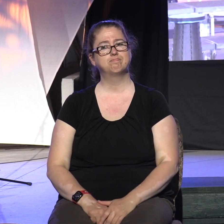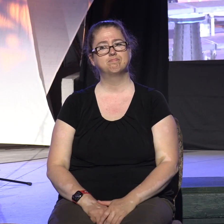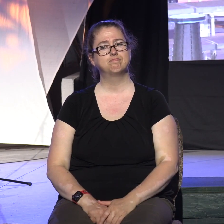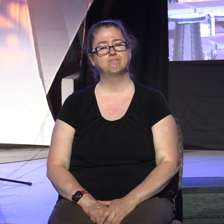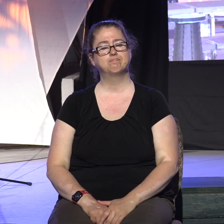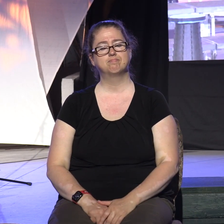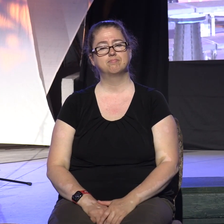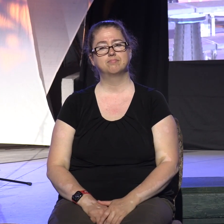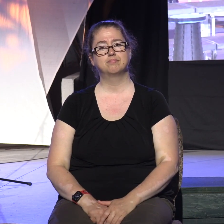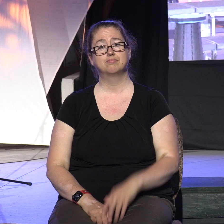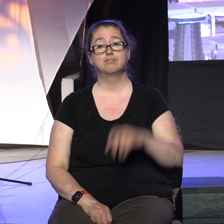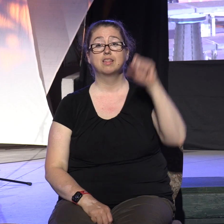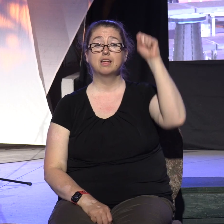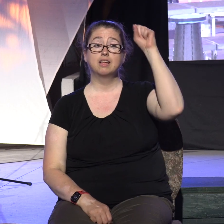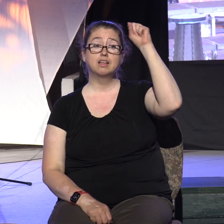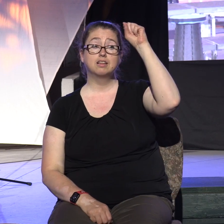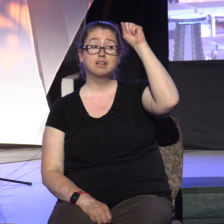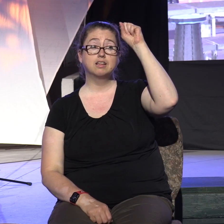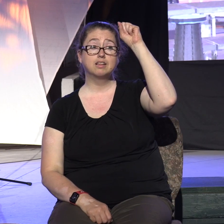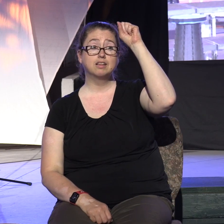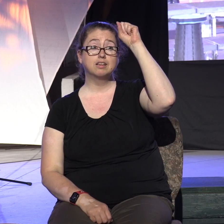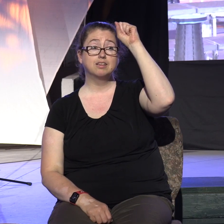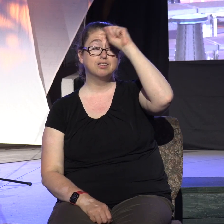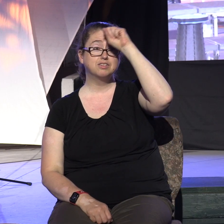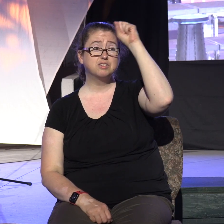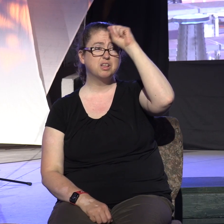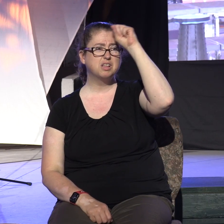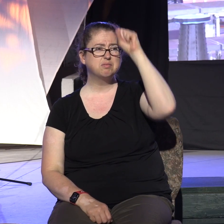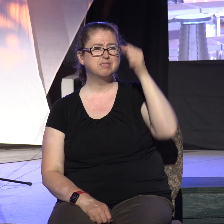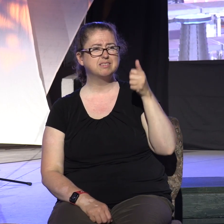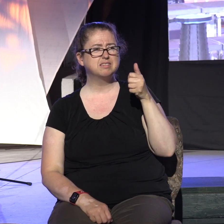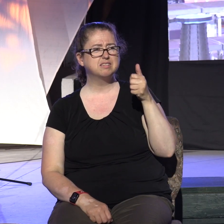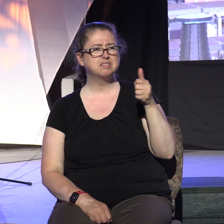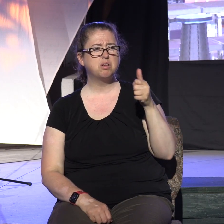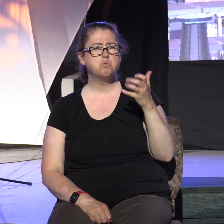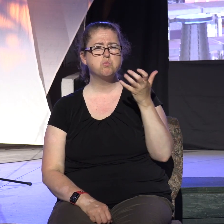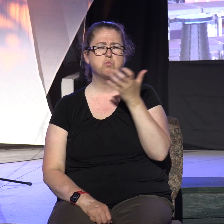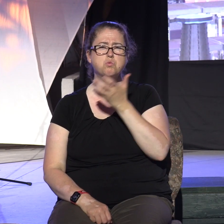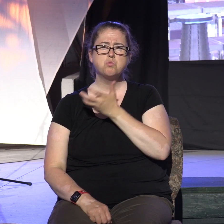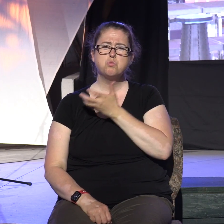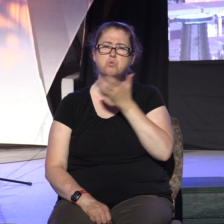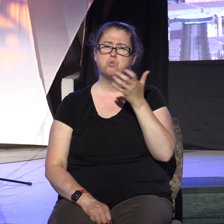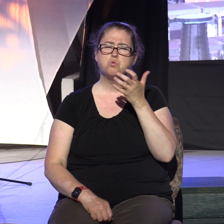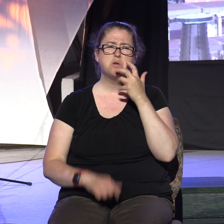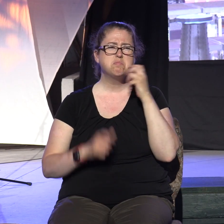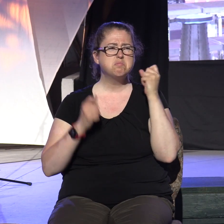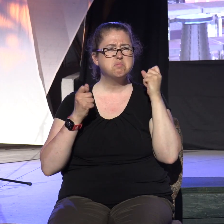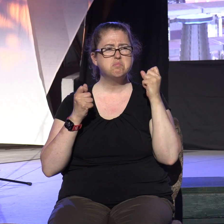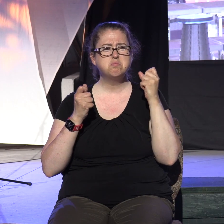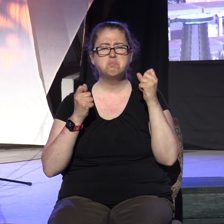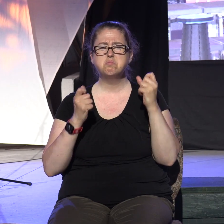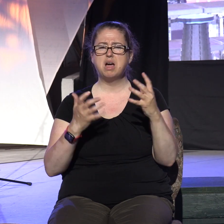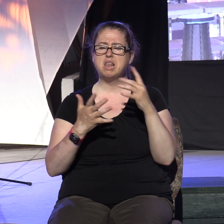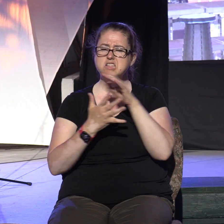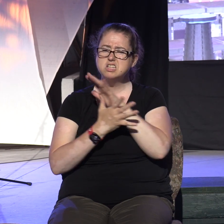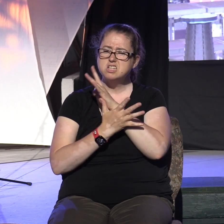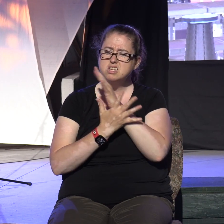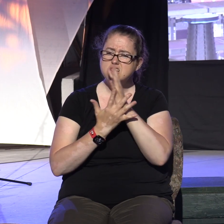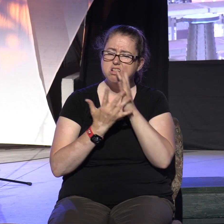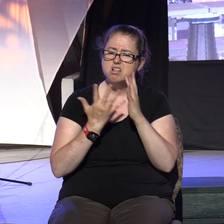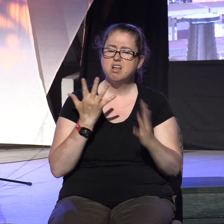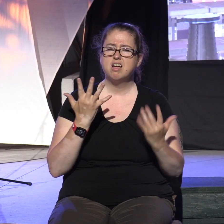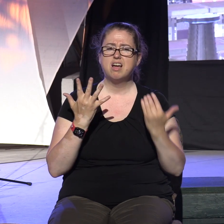And as he's reflecting on his life and he's thinking about his bank account and his portfolio and